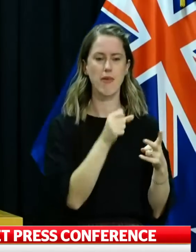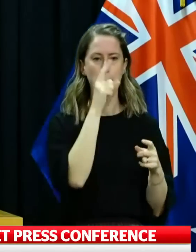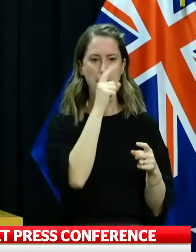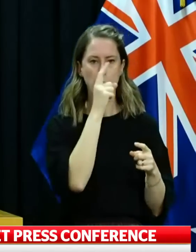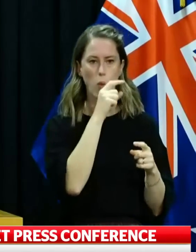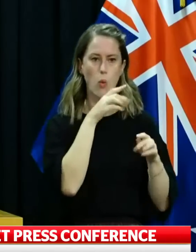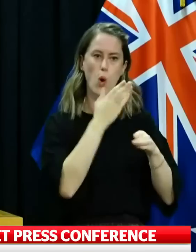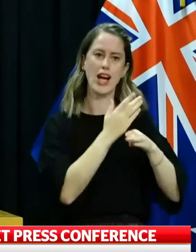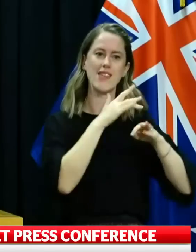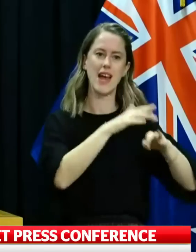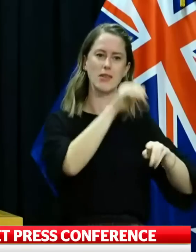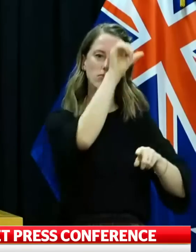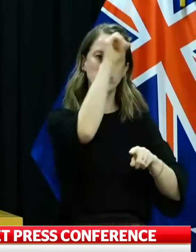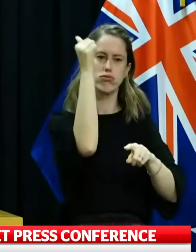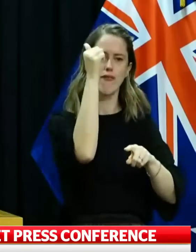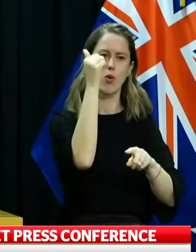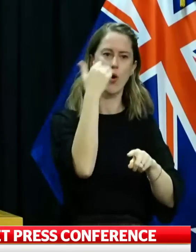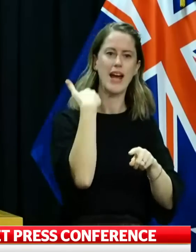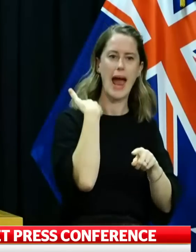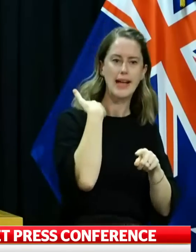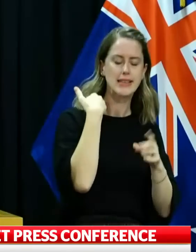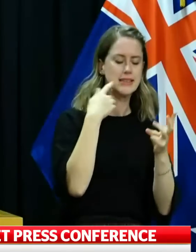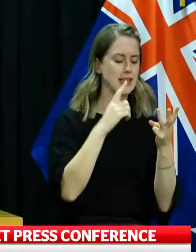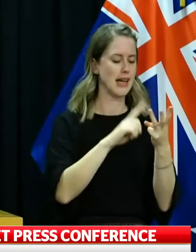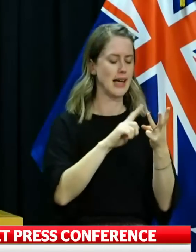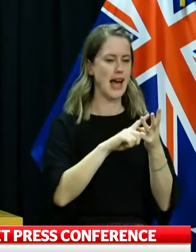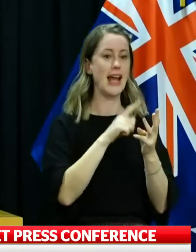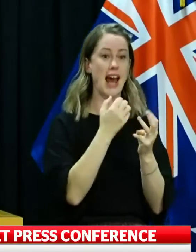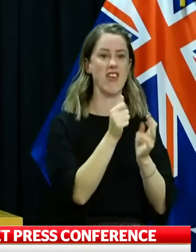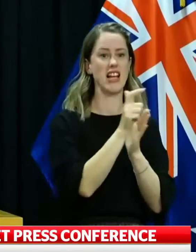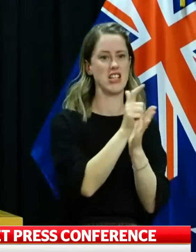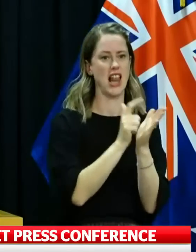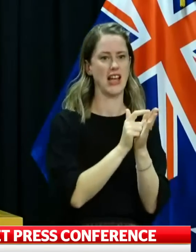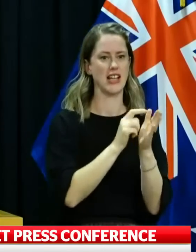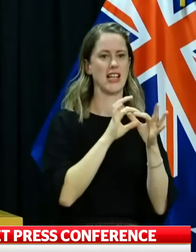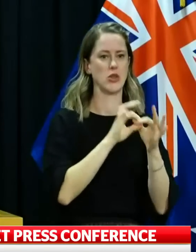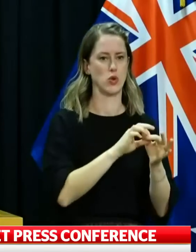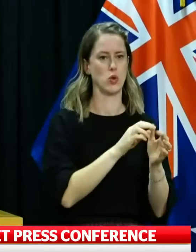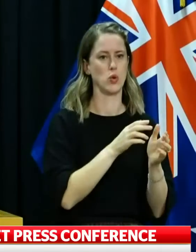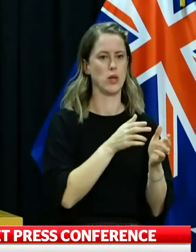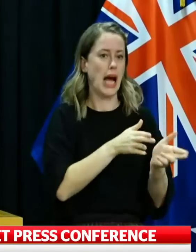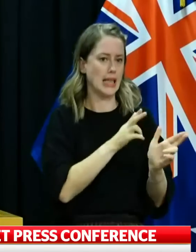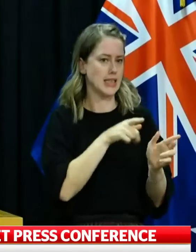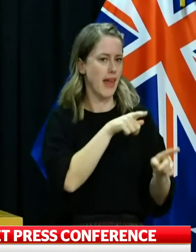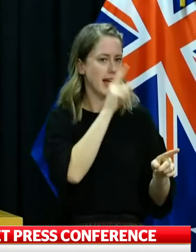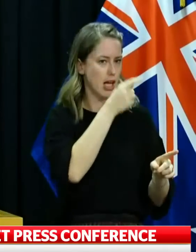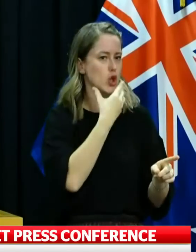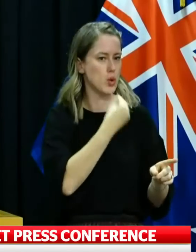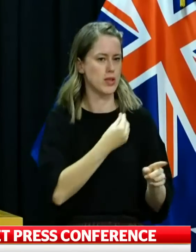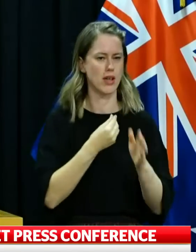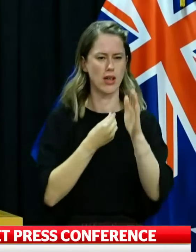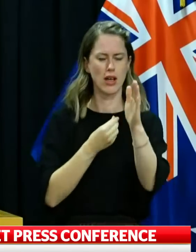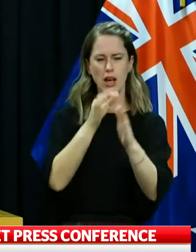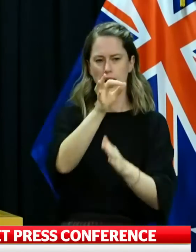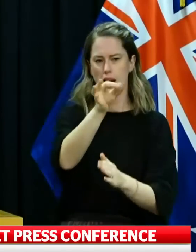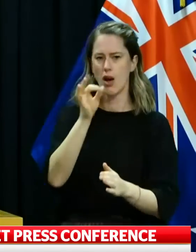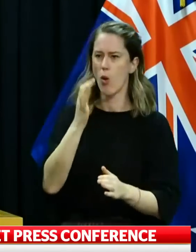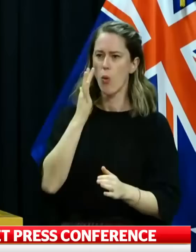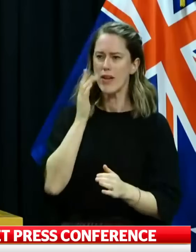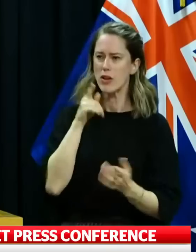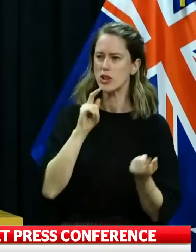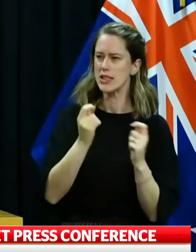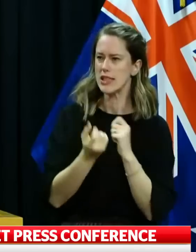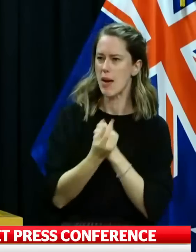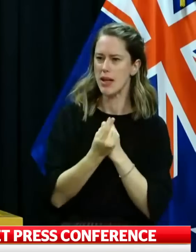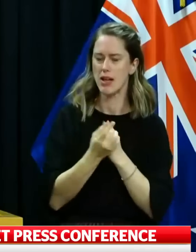on the job, and that they have the legislation around firearms that they need. When will you make those